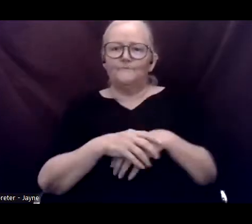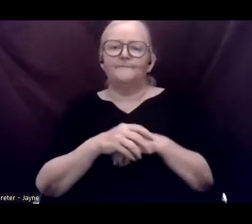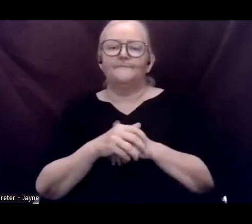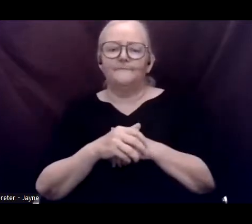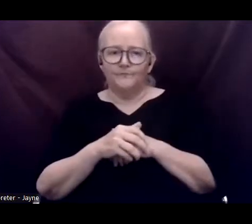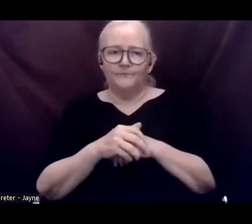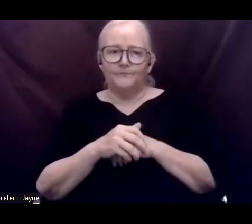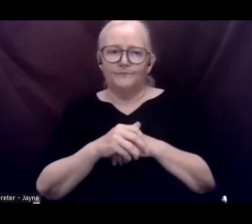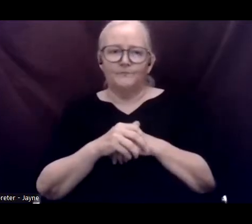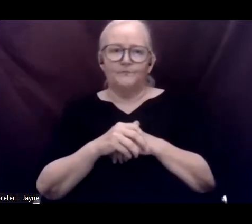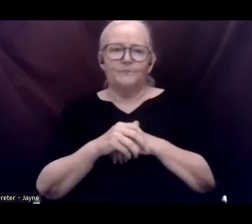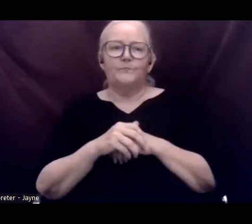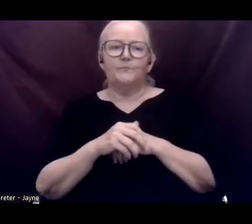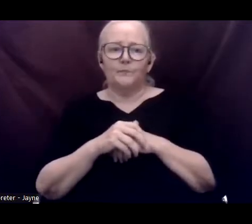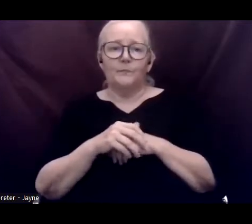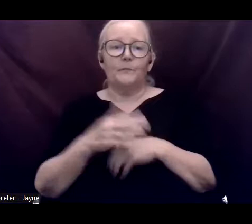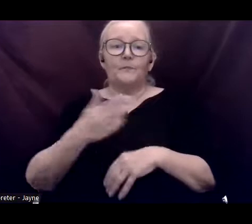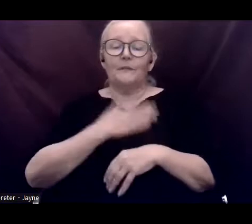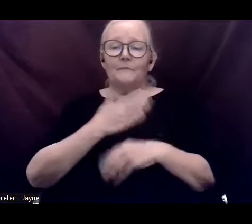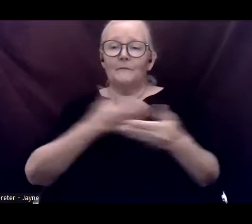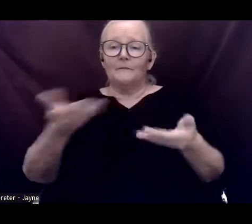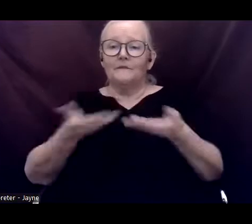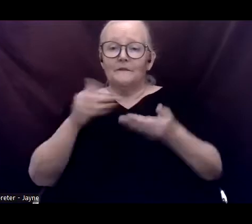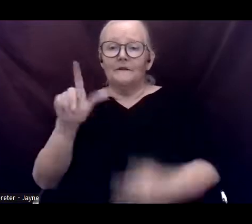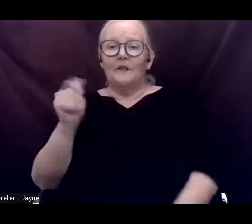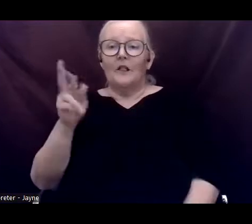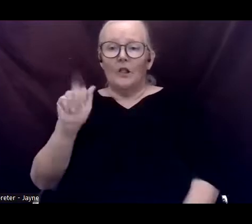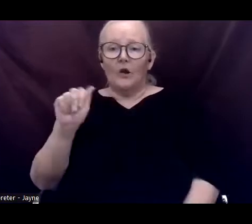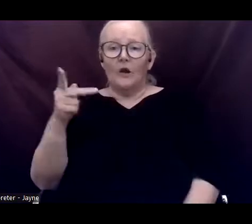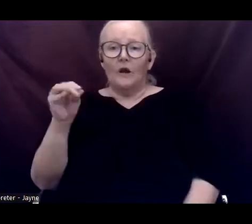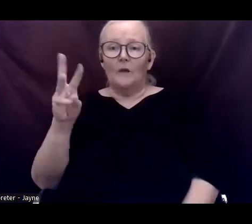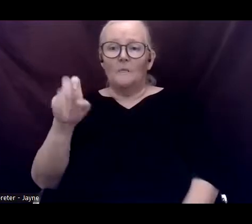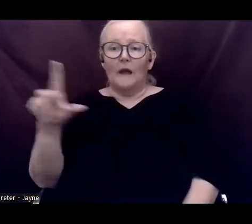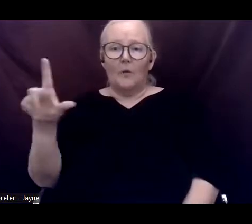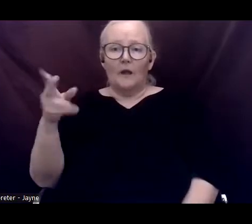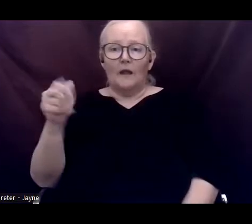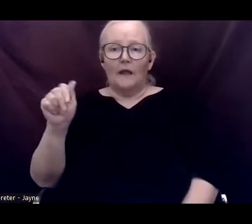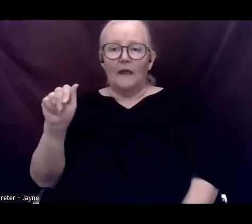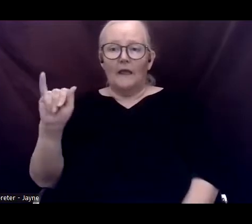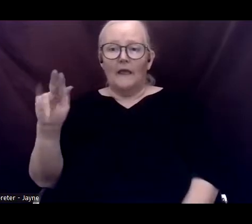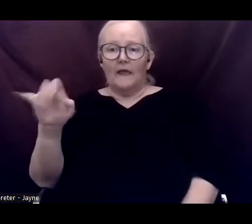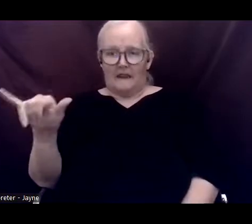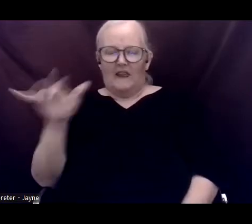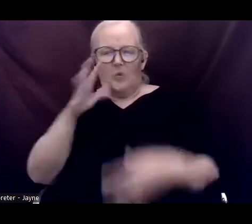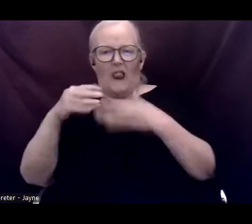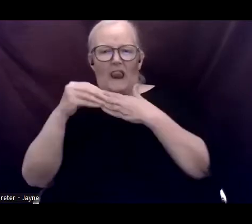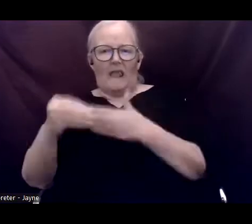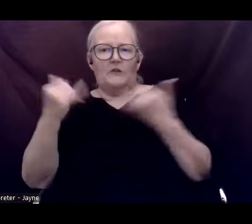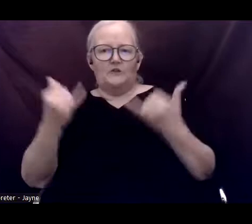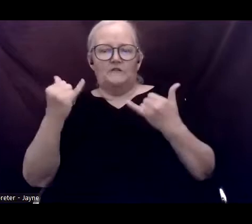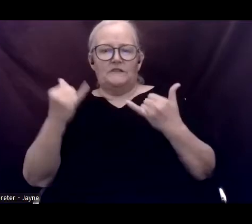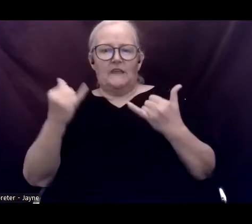I am glad this morning to welcome Lora Powell-Haney, who will lead today's service that includes a